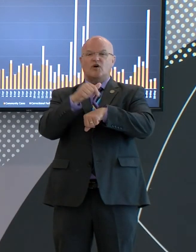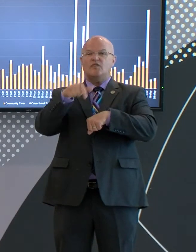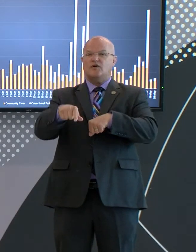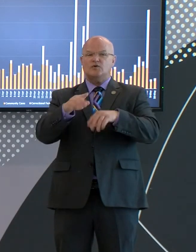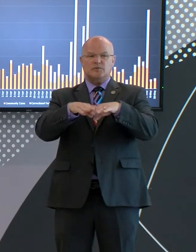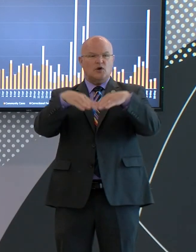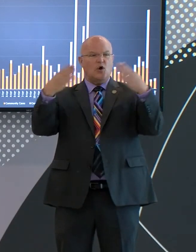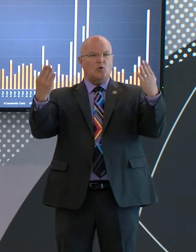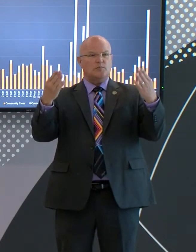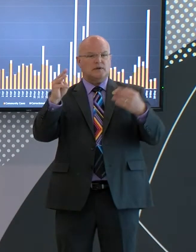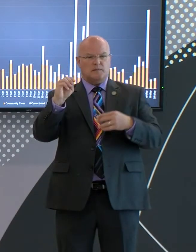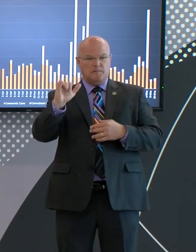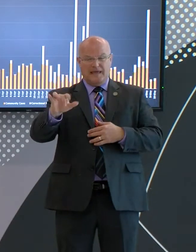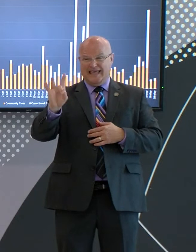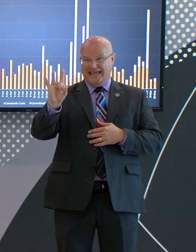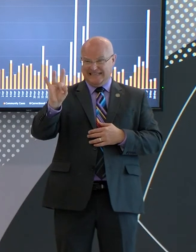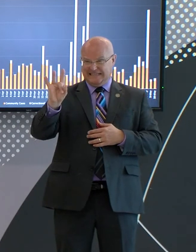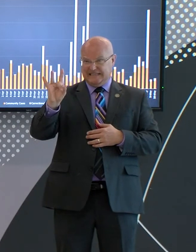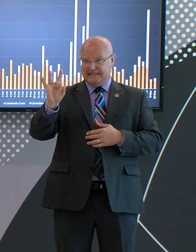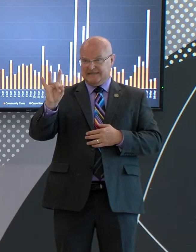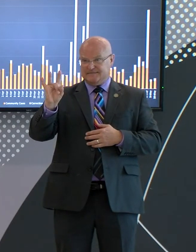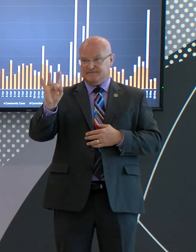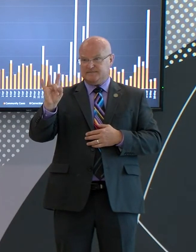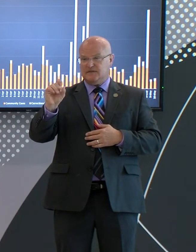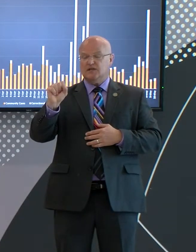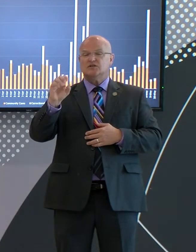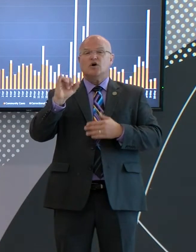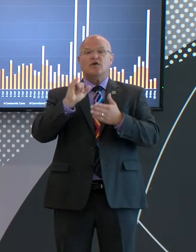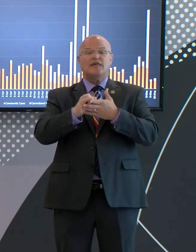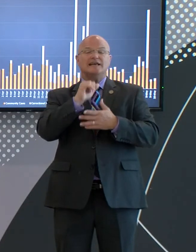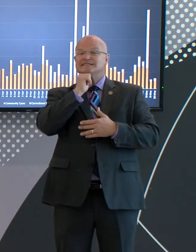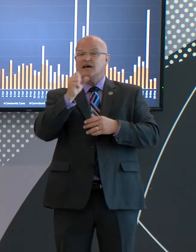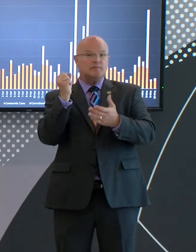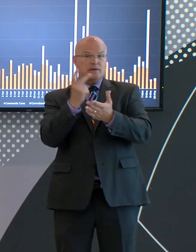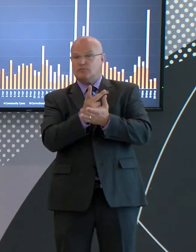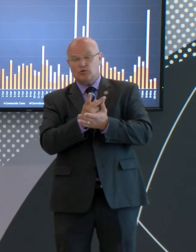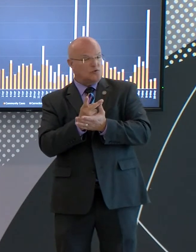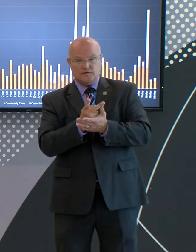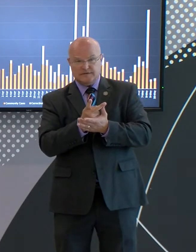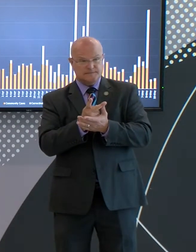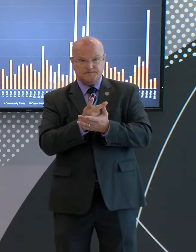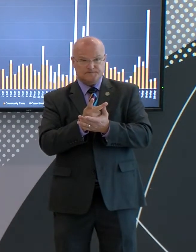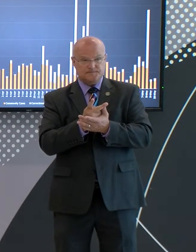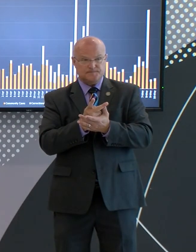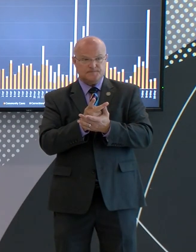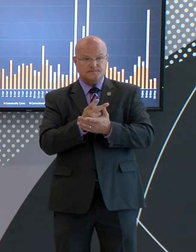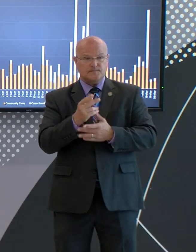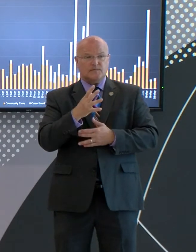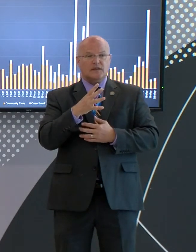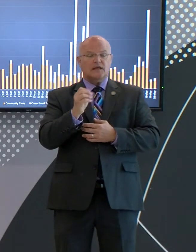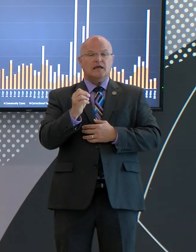to be open on May 18th, and so that has not been approved.